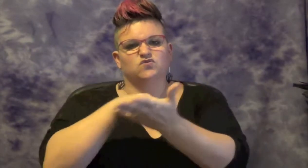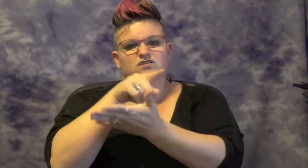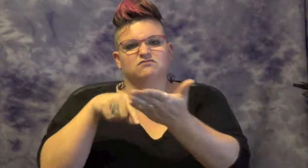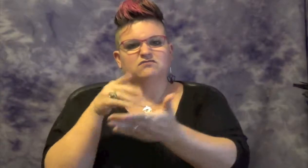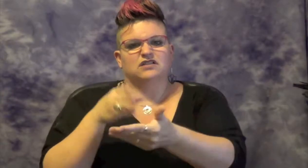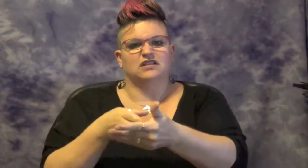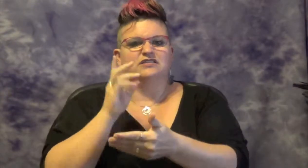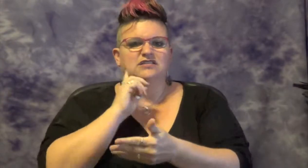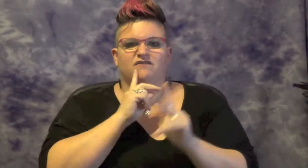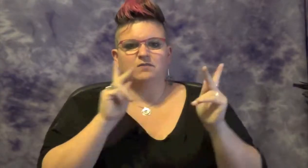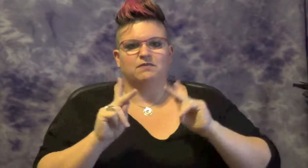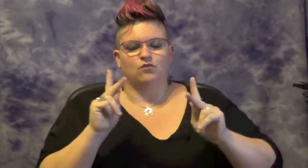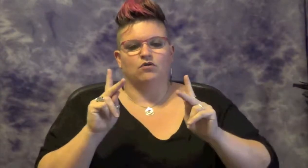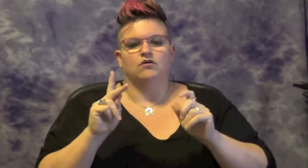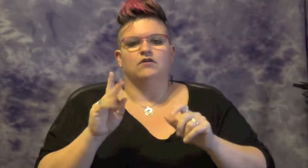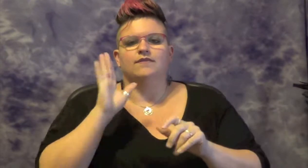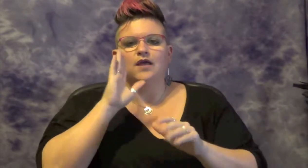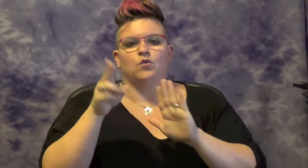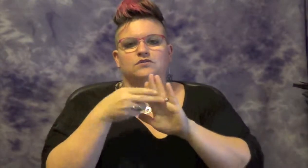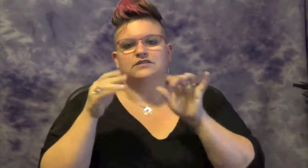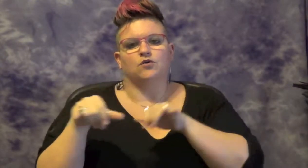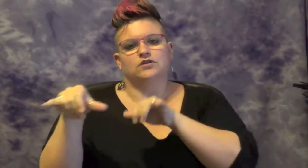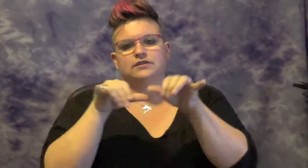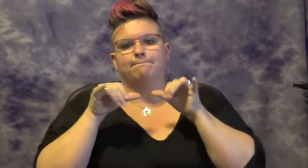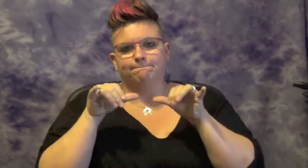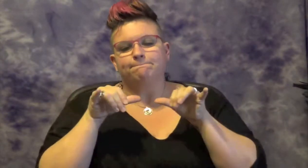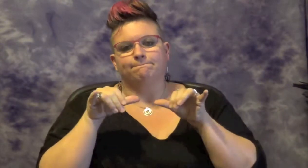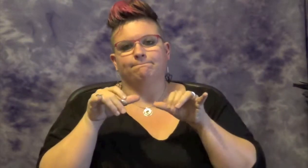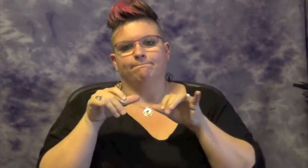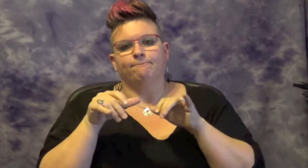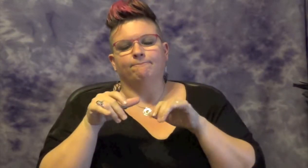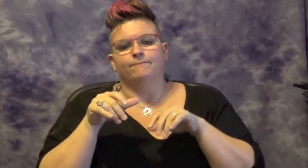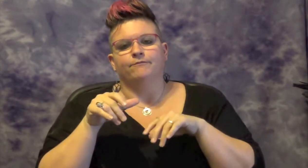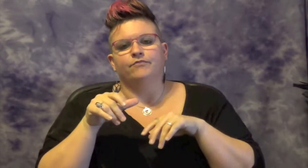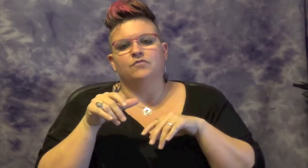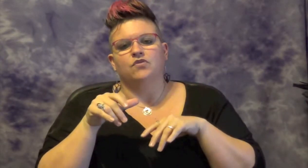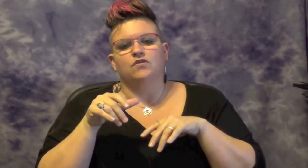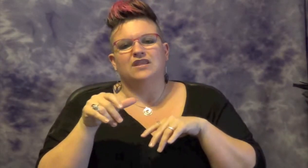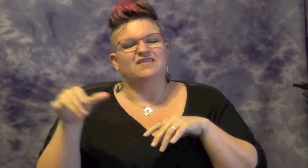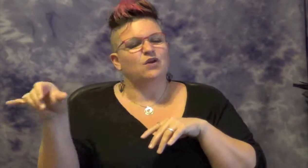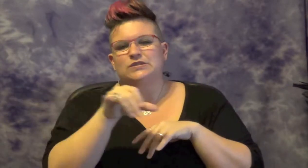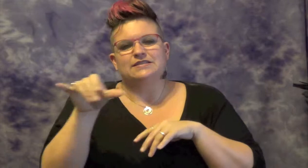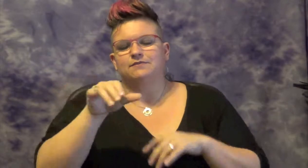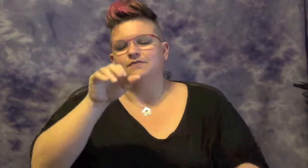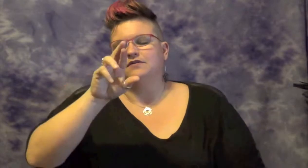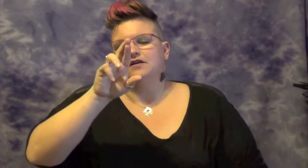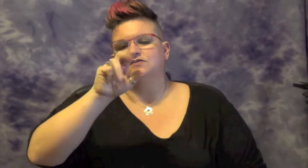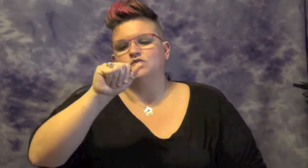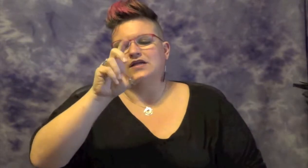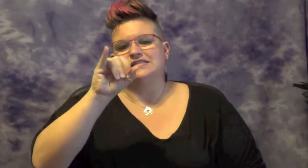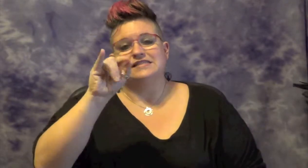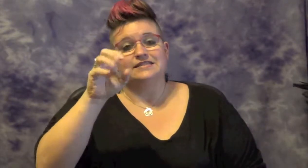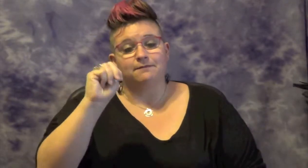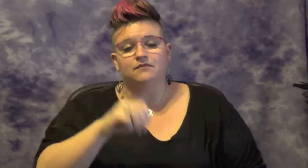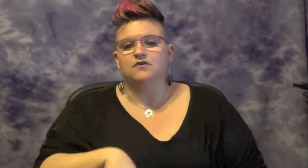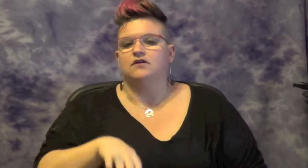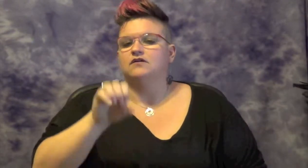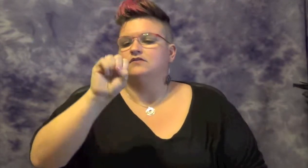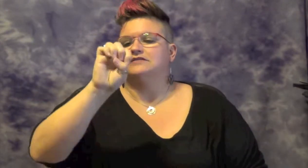those people that actually promote autism, they believe deaf people are not on the equal playing field with the hearing people. It's very